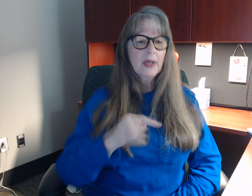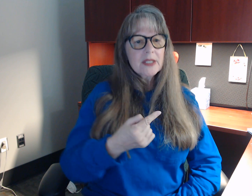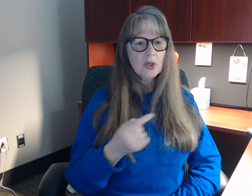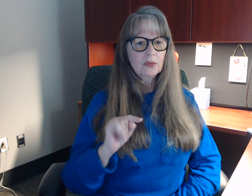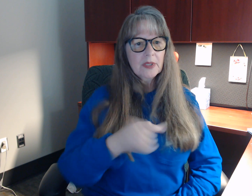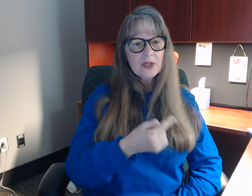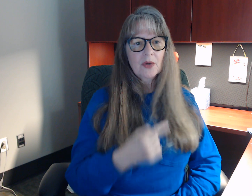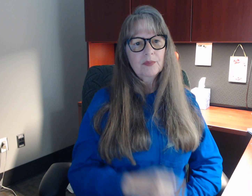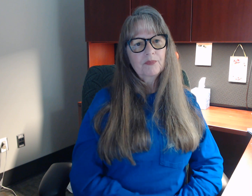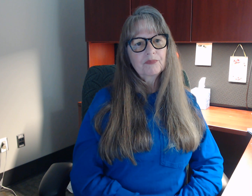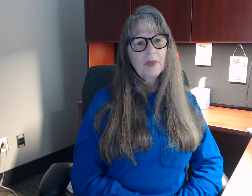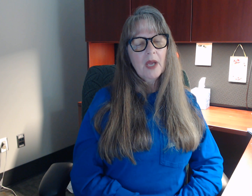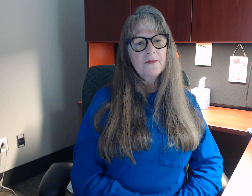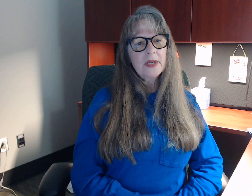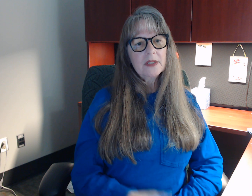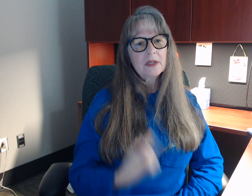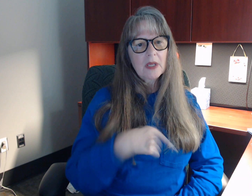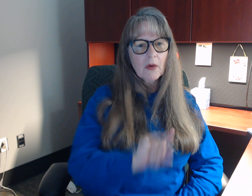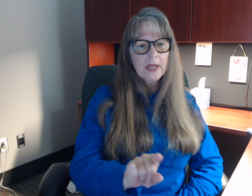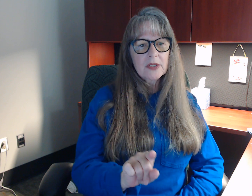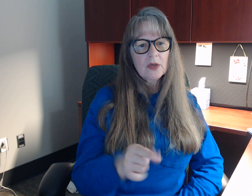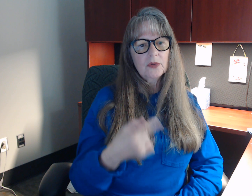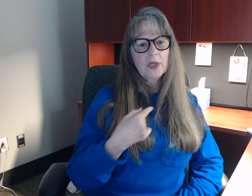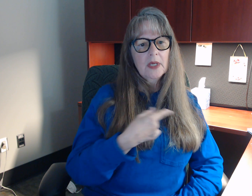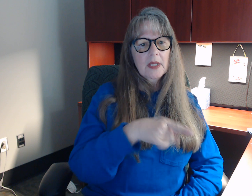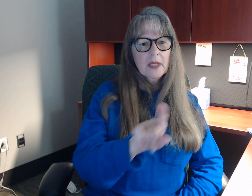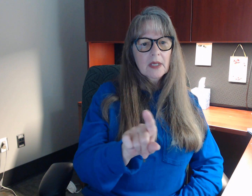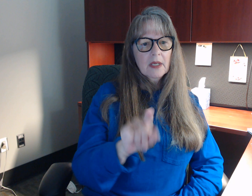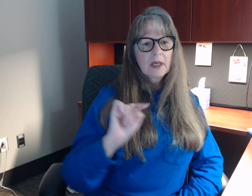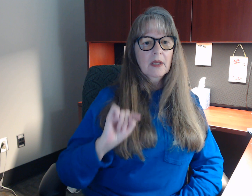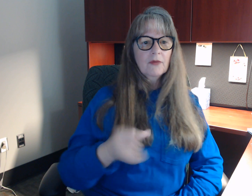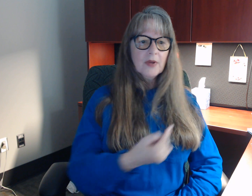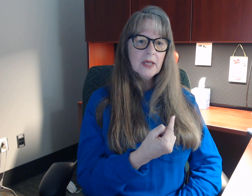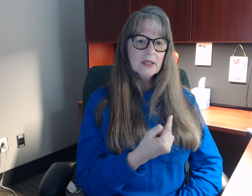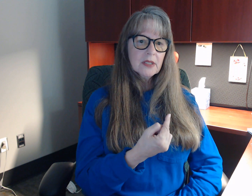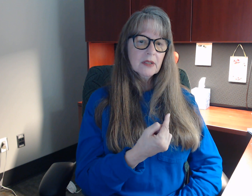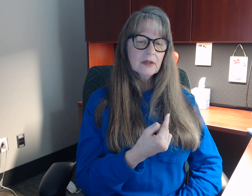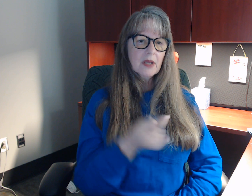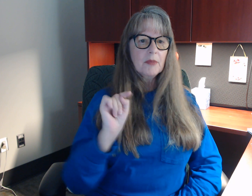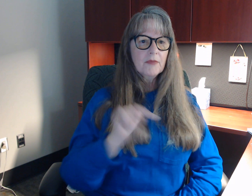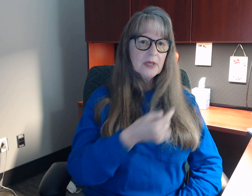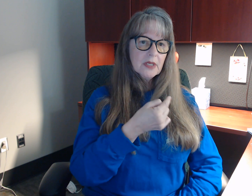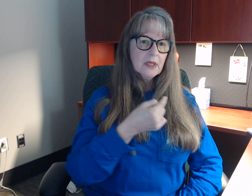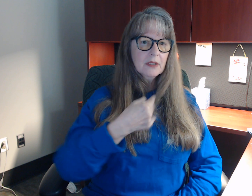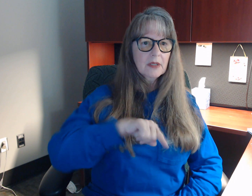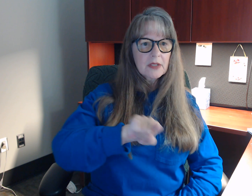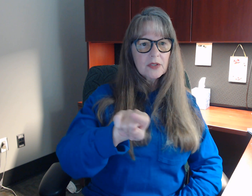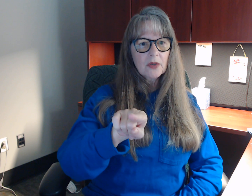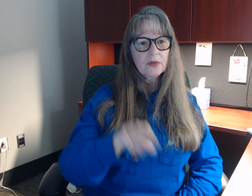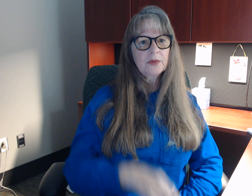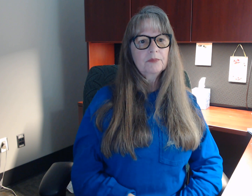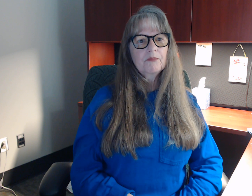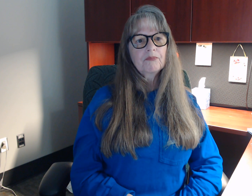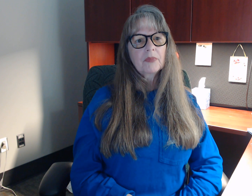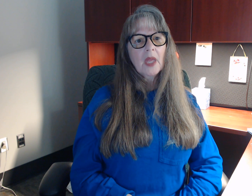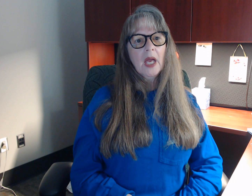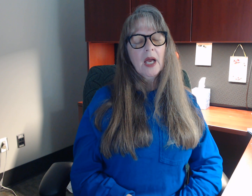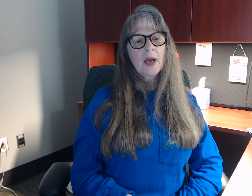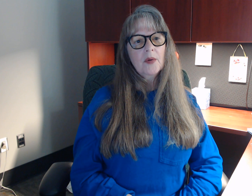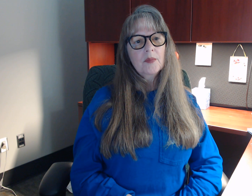insult, offend, insult, offend, I'm offended, insult.